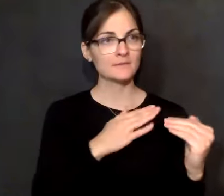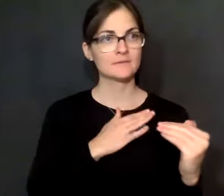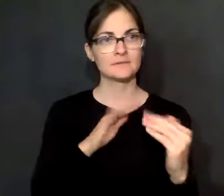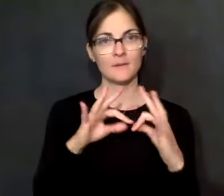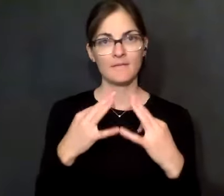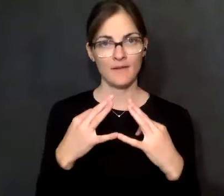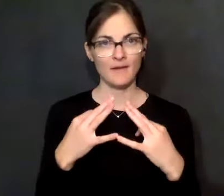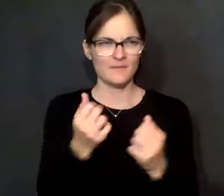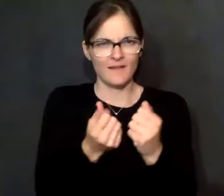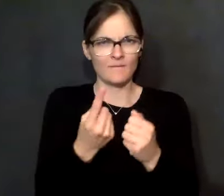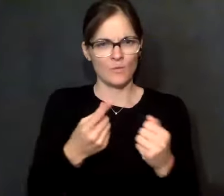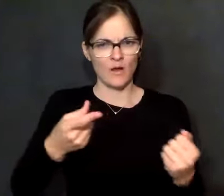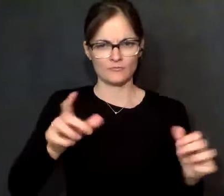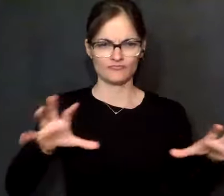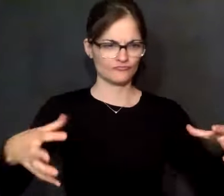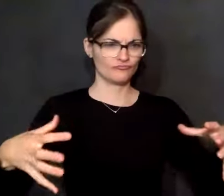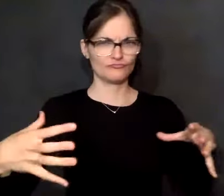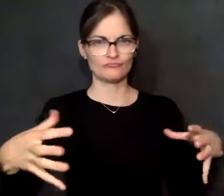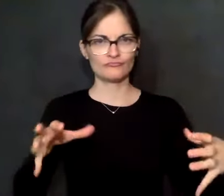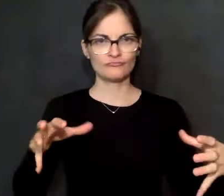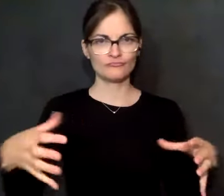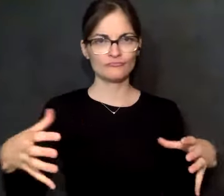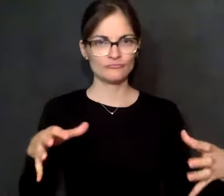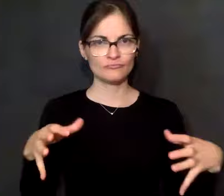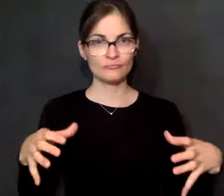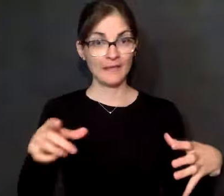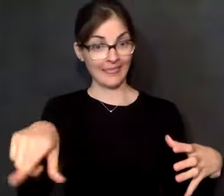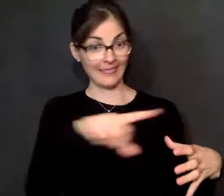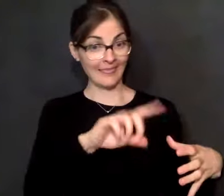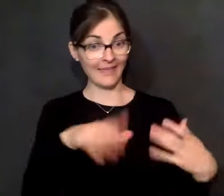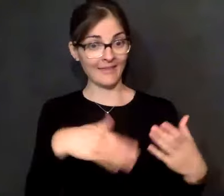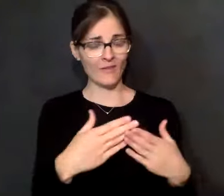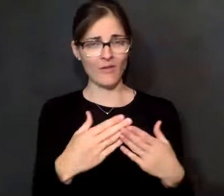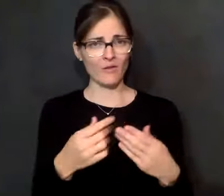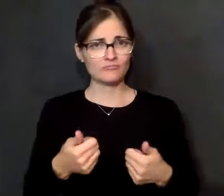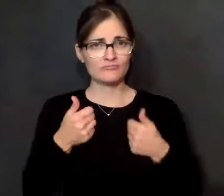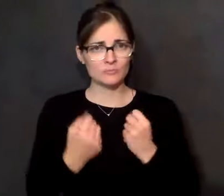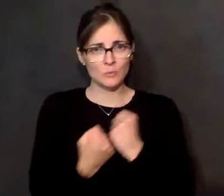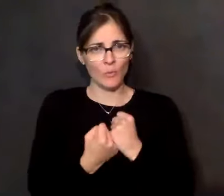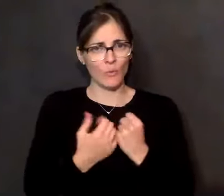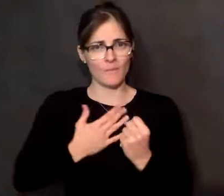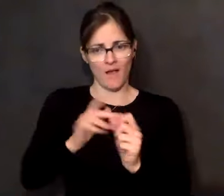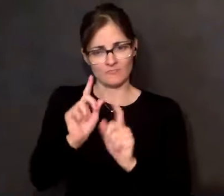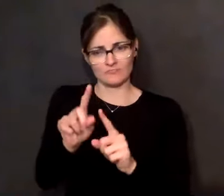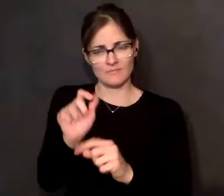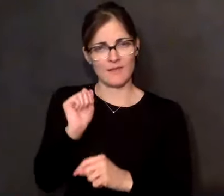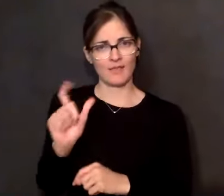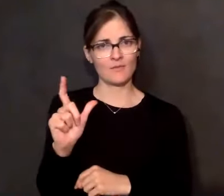my colleagues, my family, everybody around me is happy that I'm in Al Anon and in